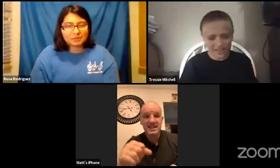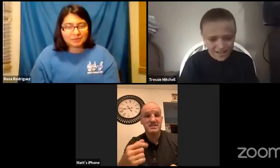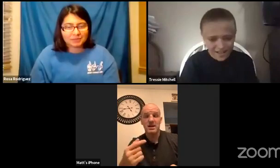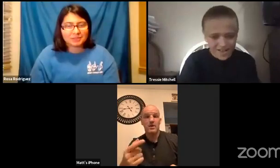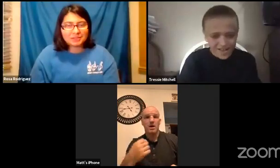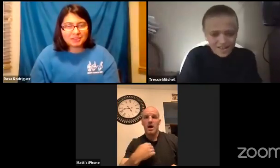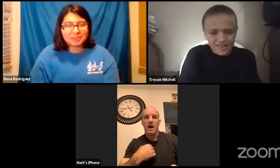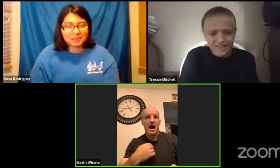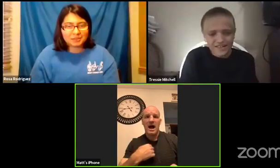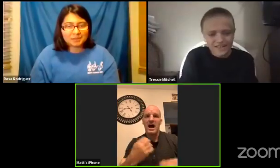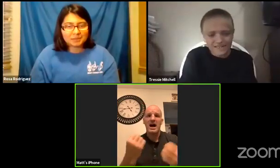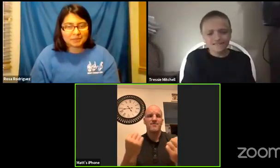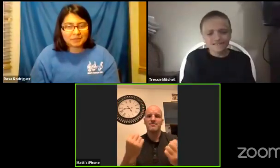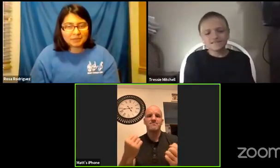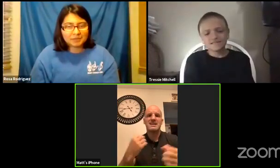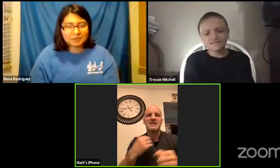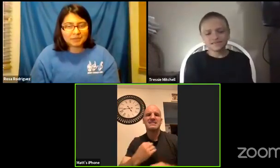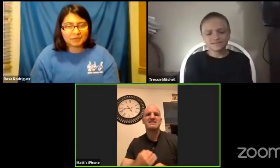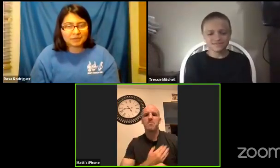Oh, yeah. Okay.